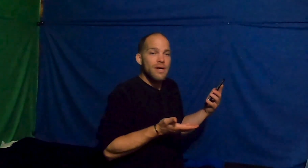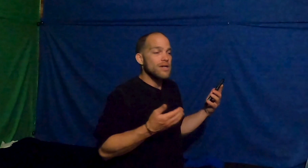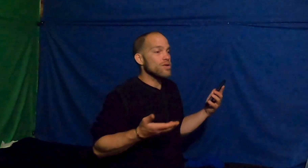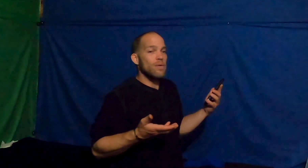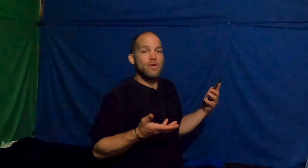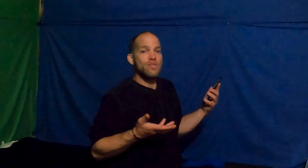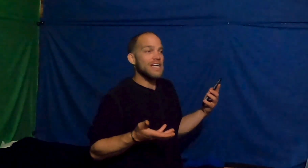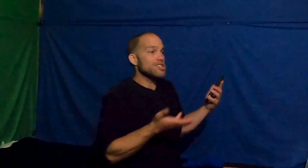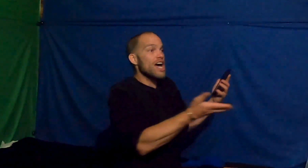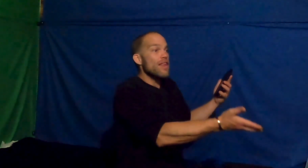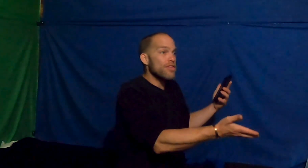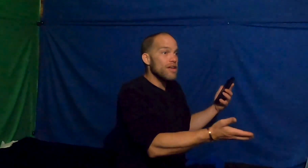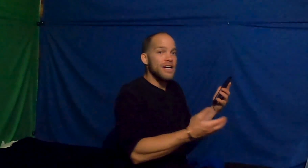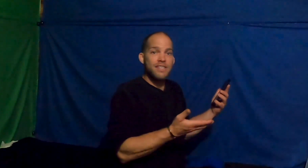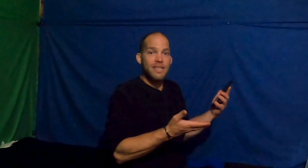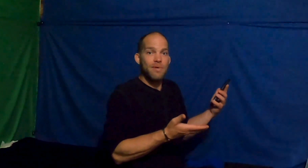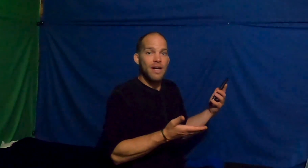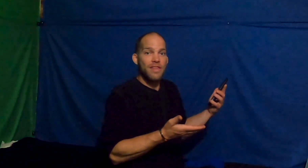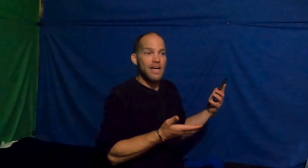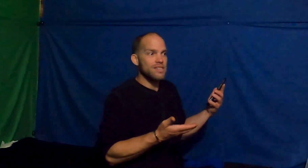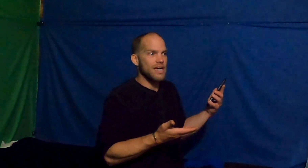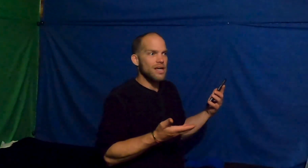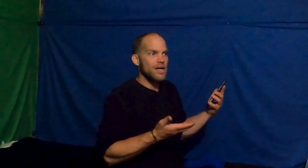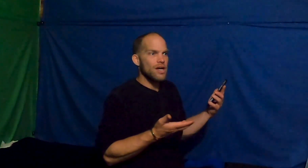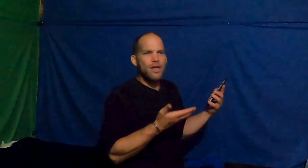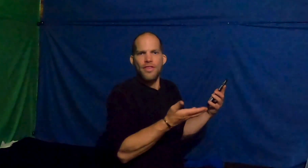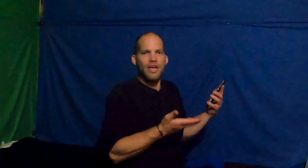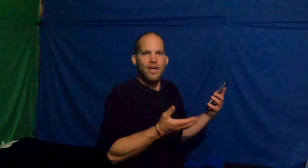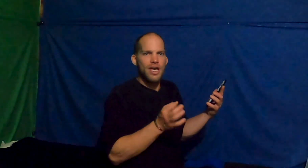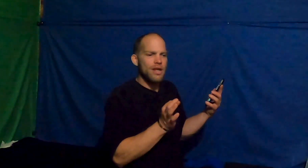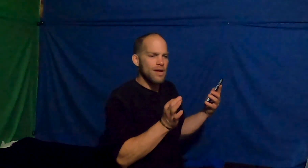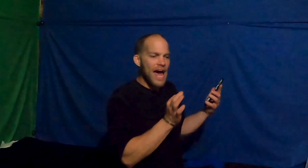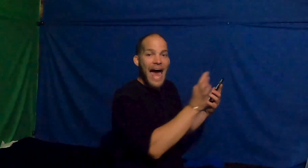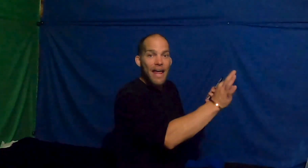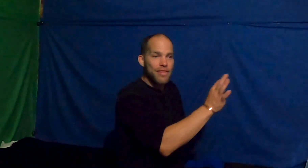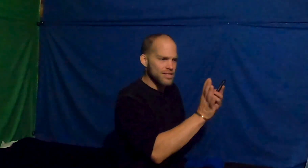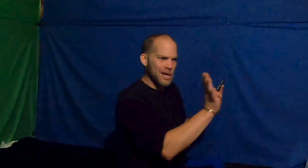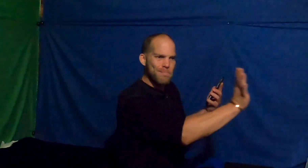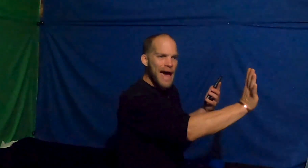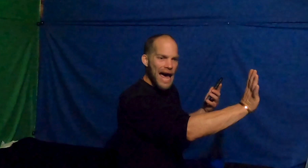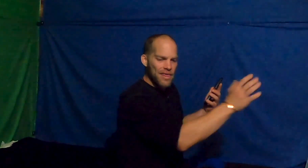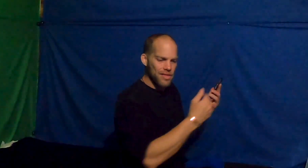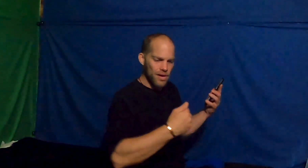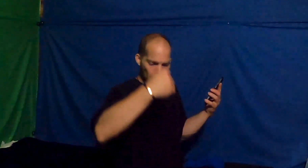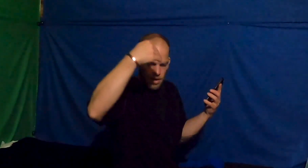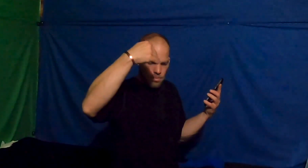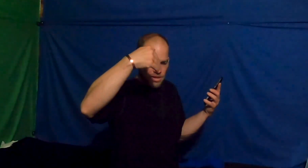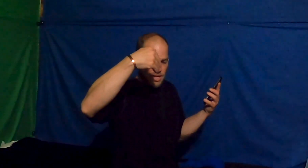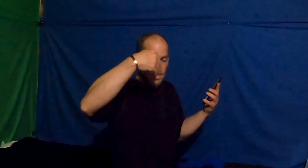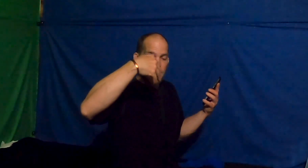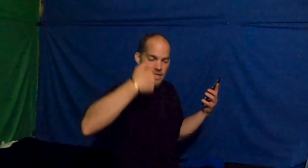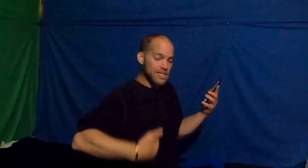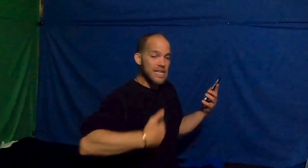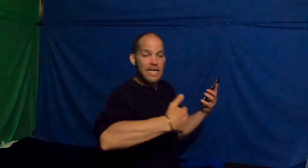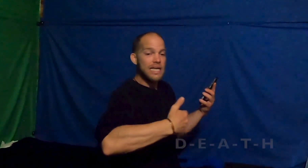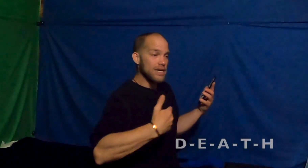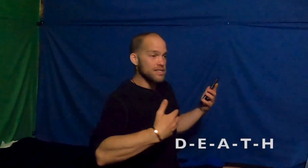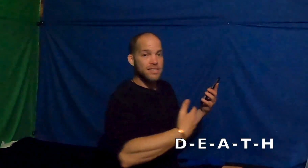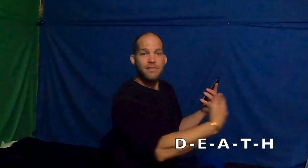So then when you say death, it's the same kind of thing. It's like nothing can ath. It's like math, but the de is